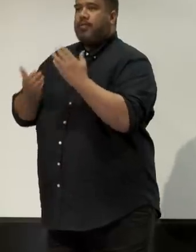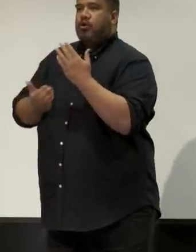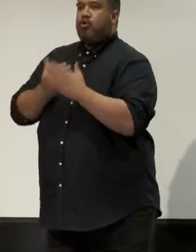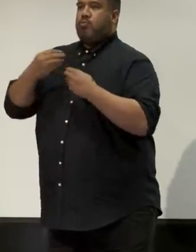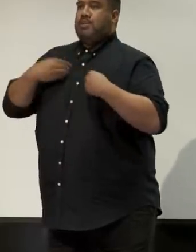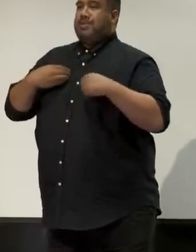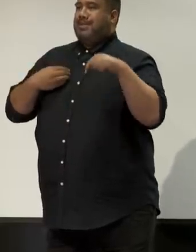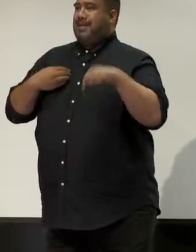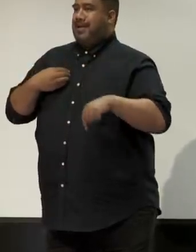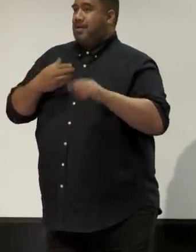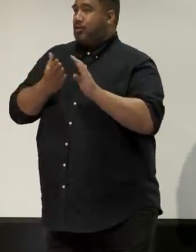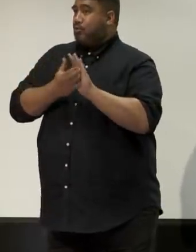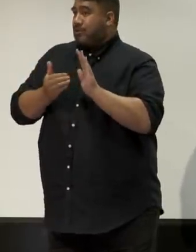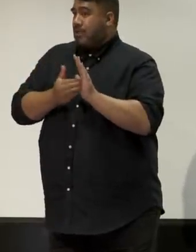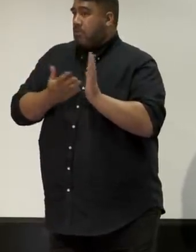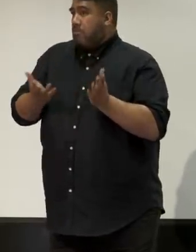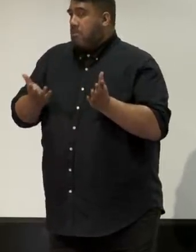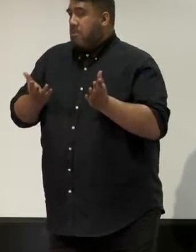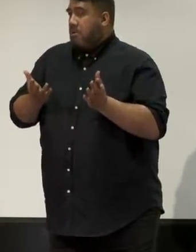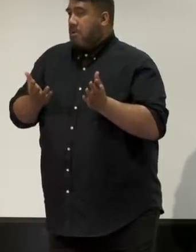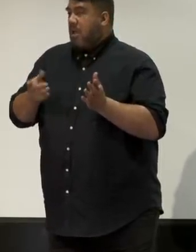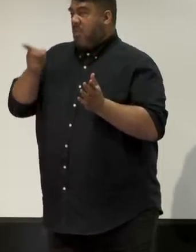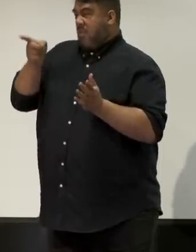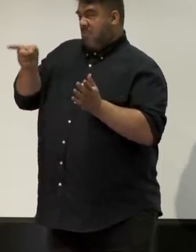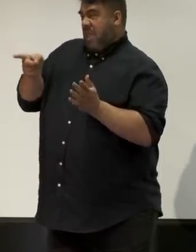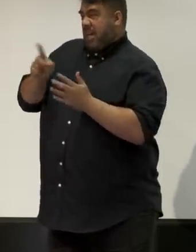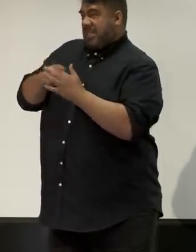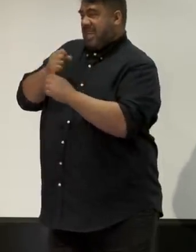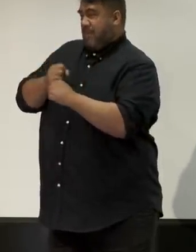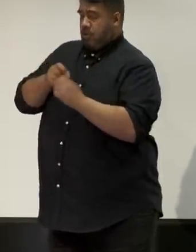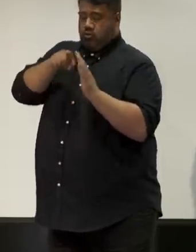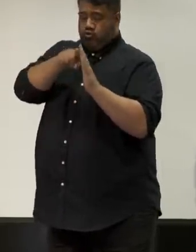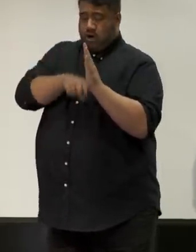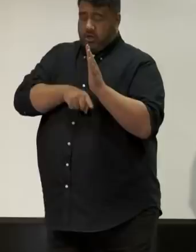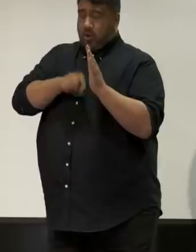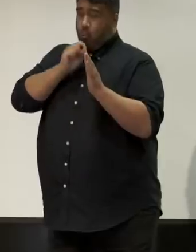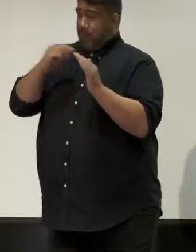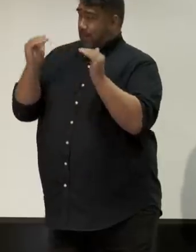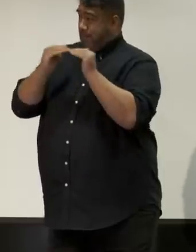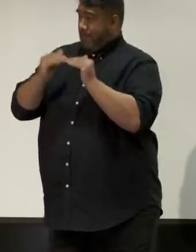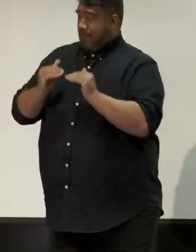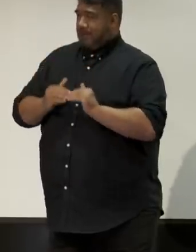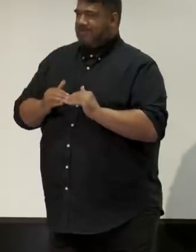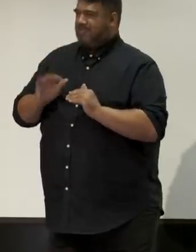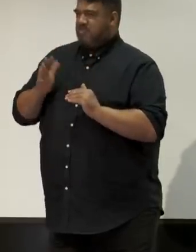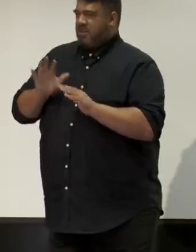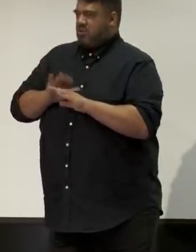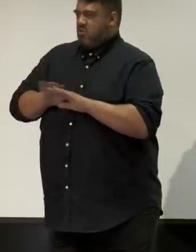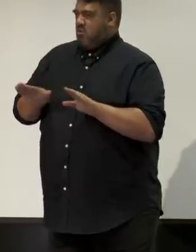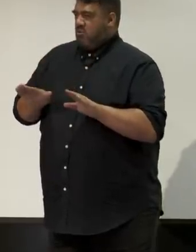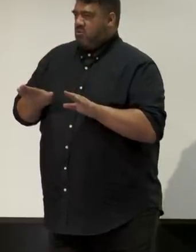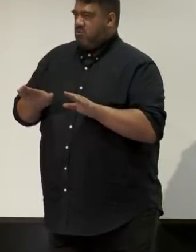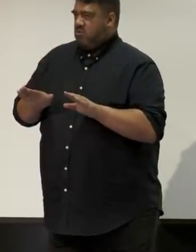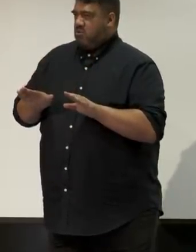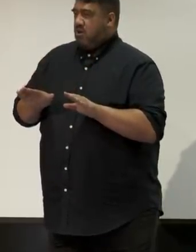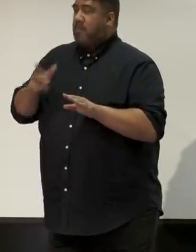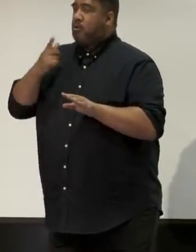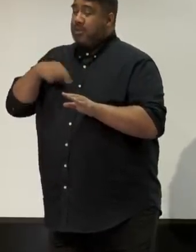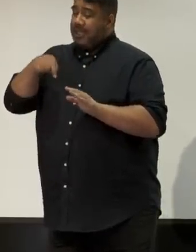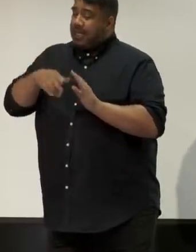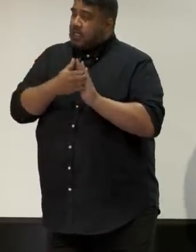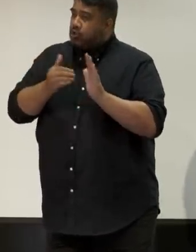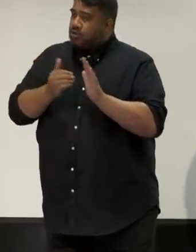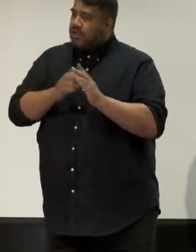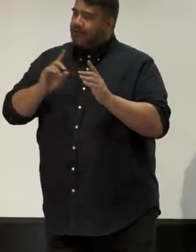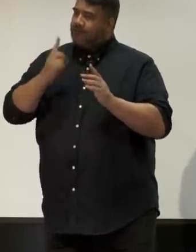they are very unlikely to meet the criteria that we have set. Because, of course, what we also need to do is make sure that those who are unemployed within New